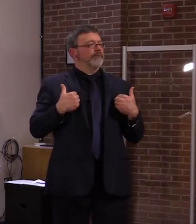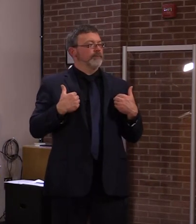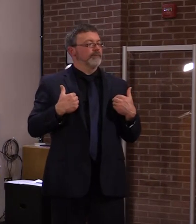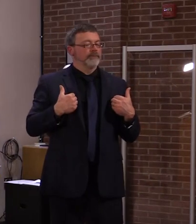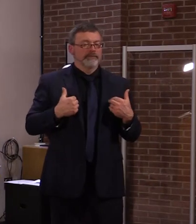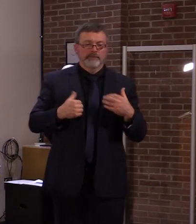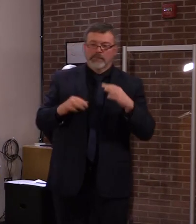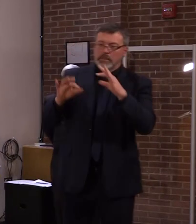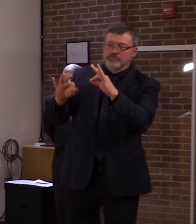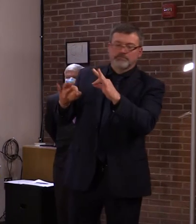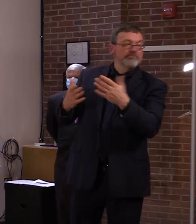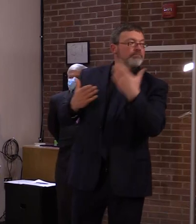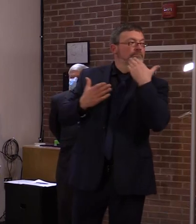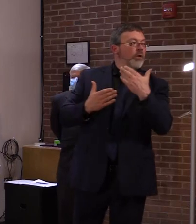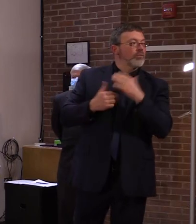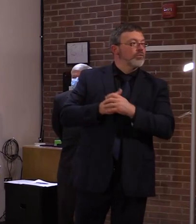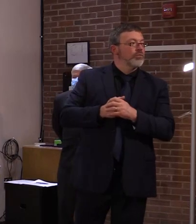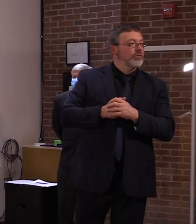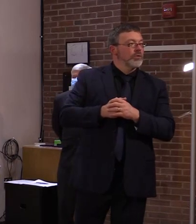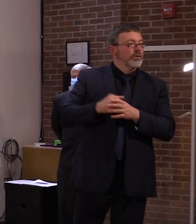Thanks. Kevin Cullen, the Boston Globe.